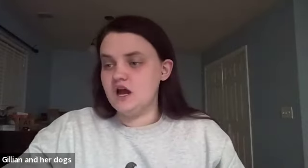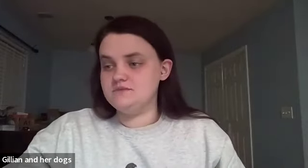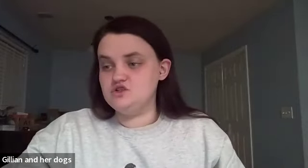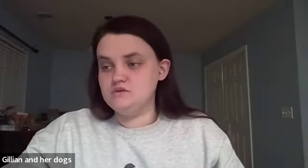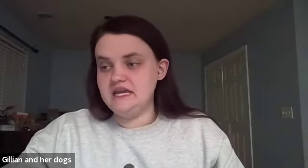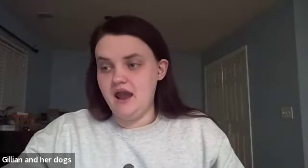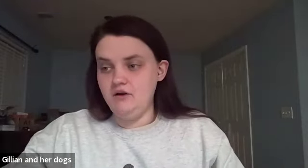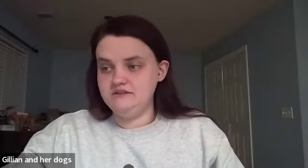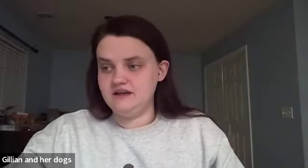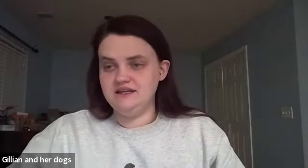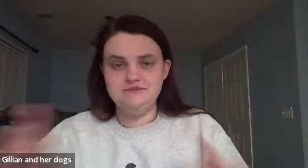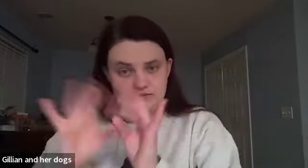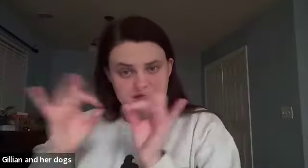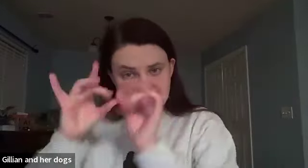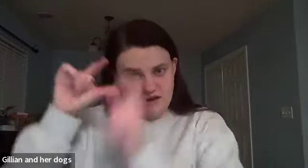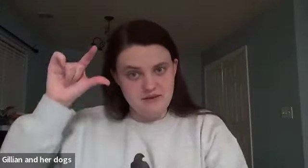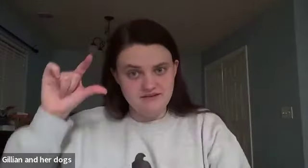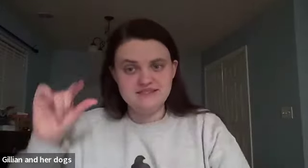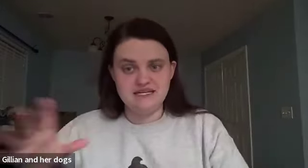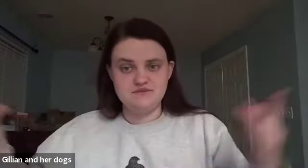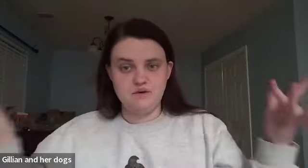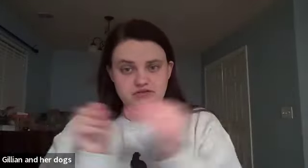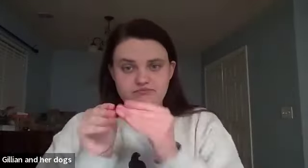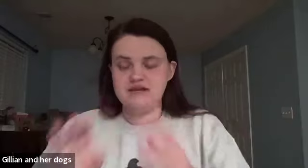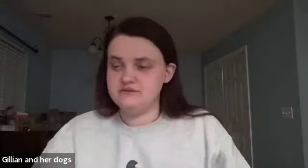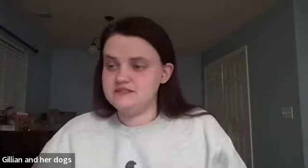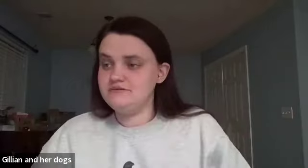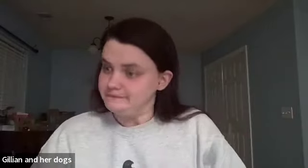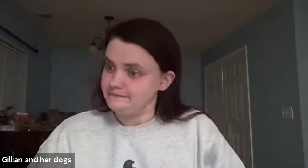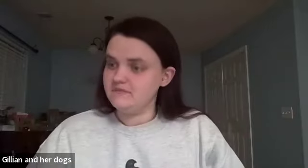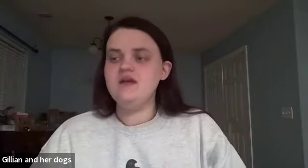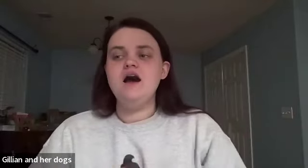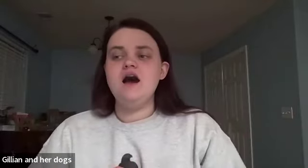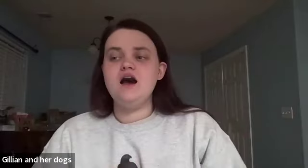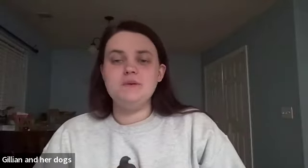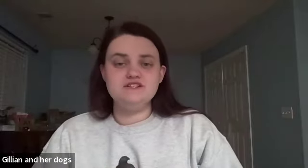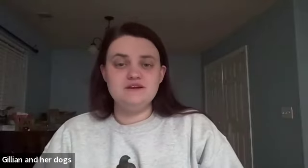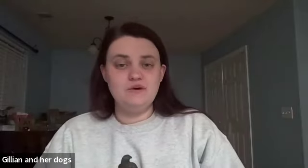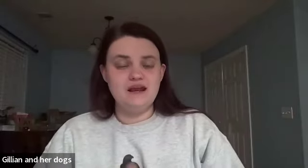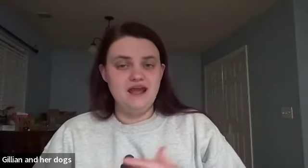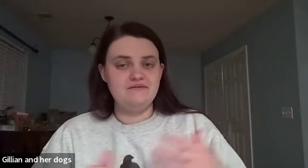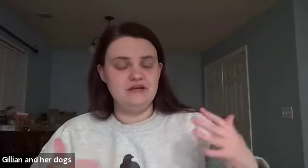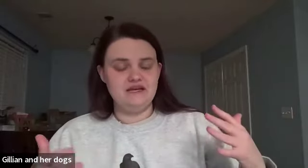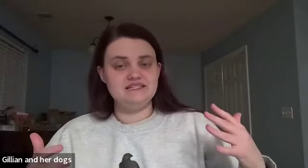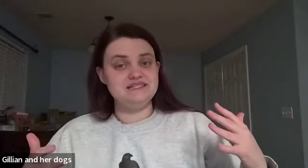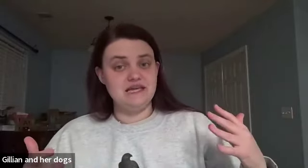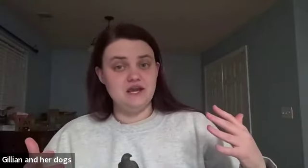stop zooming out, I keep zooming it in so I have my list and it keeps going back to itself. So the one we had next is